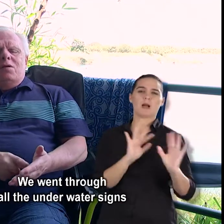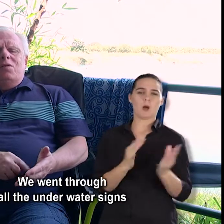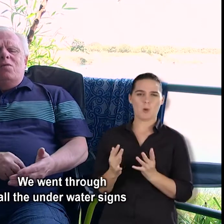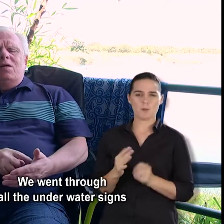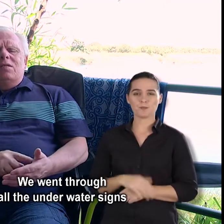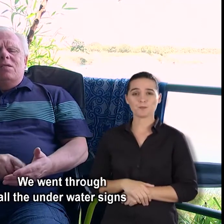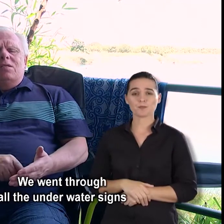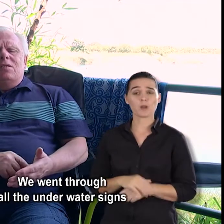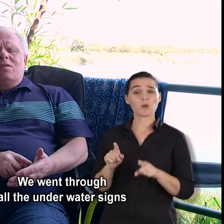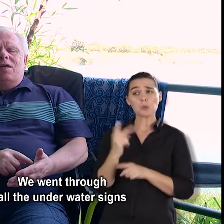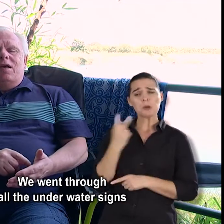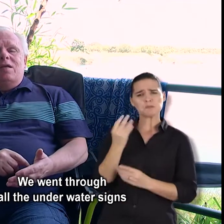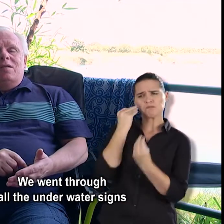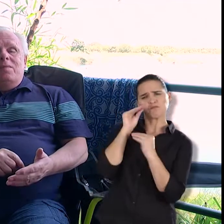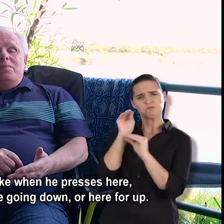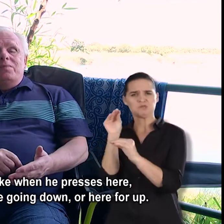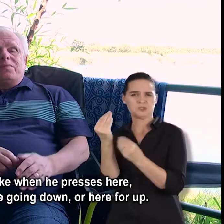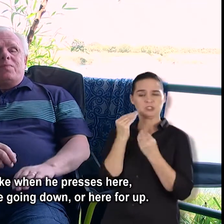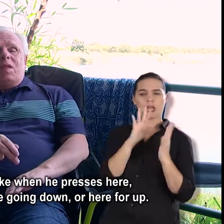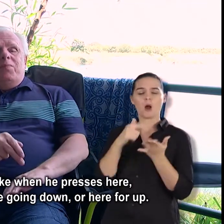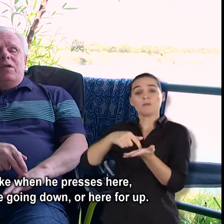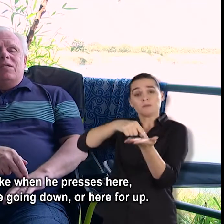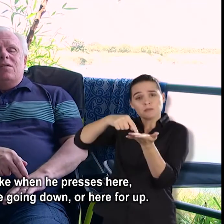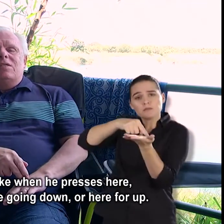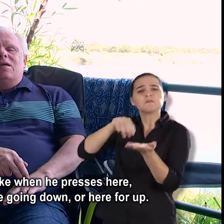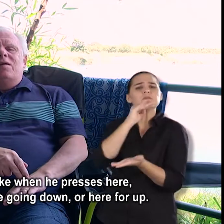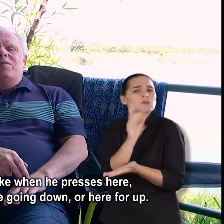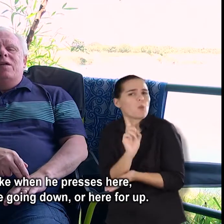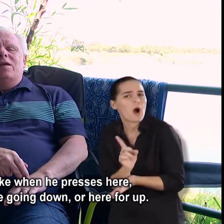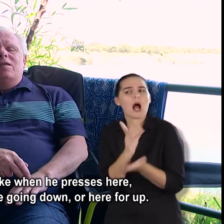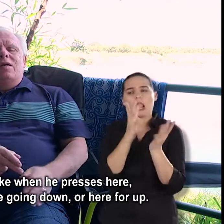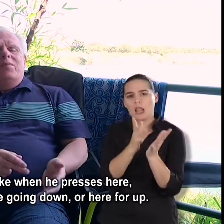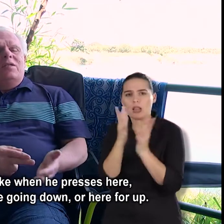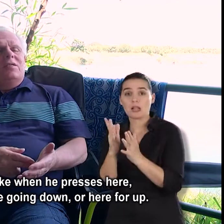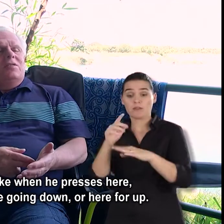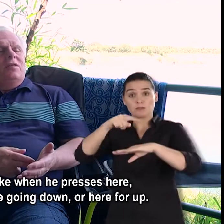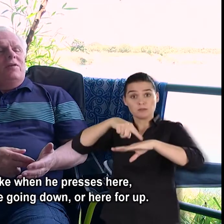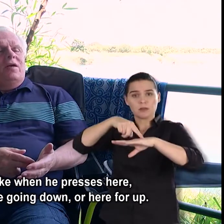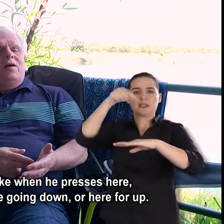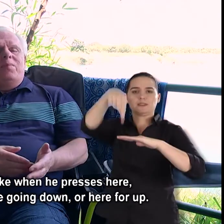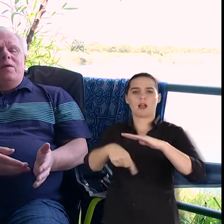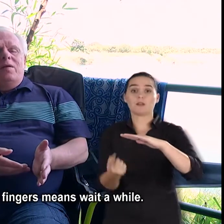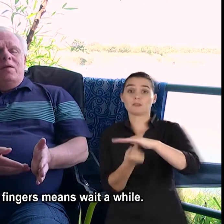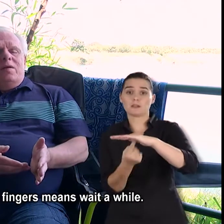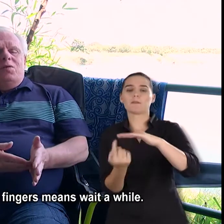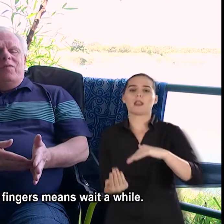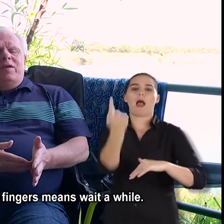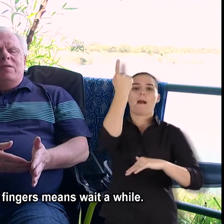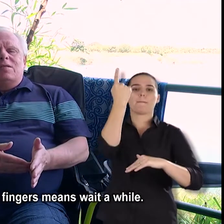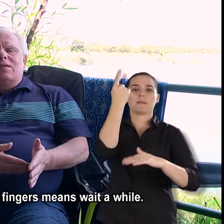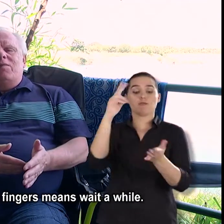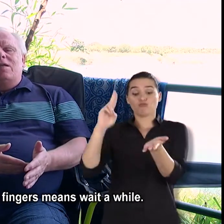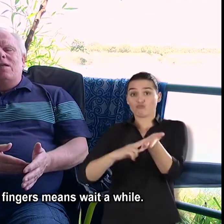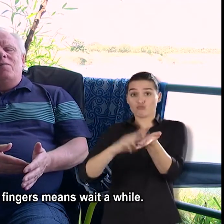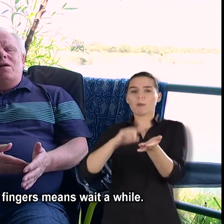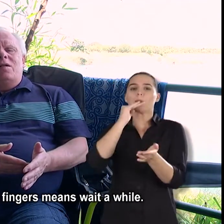So we started doing all those things in a circle in the hand. Press here to say we're going down, press here to say we're going up. 2